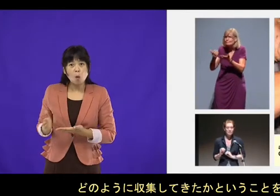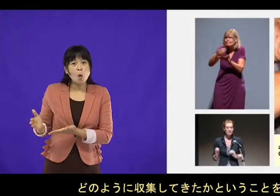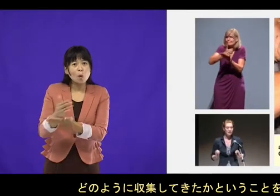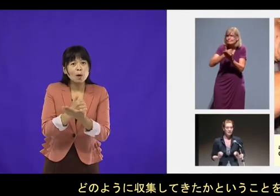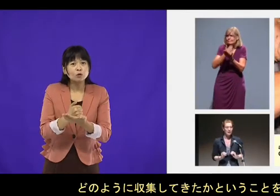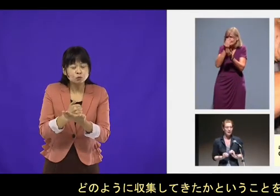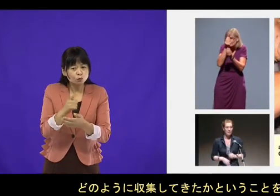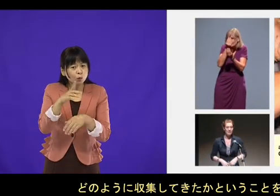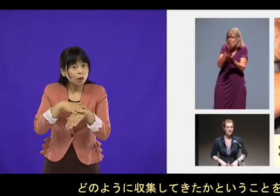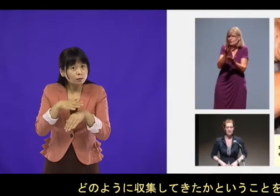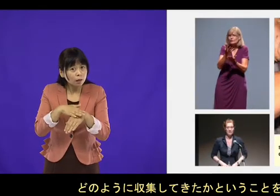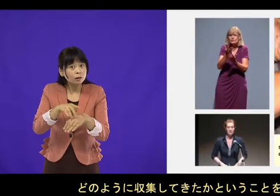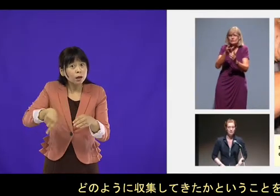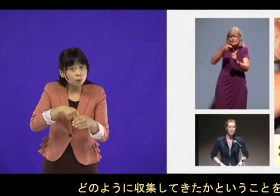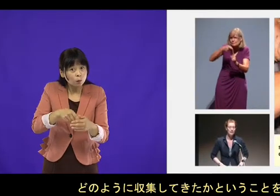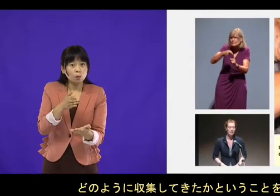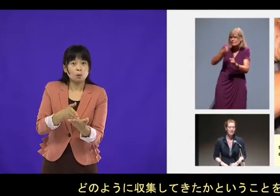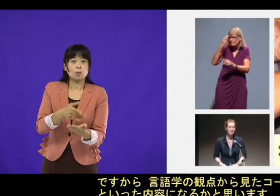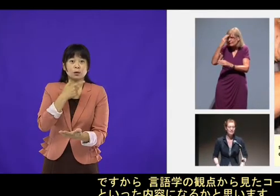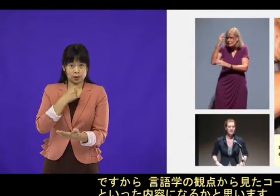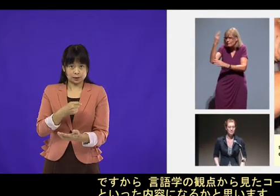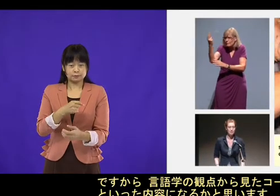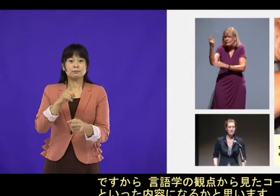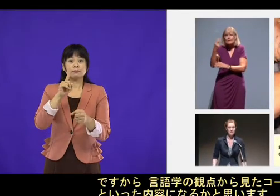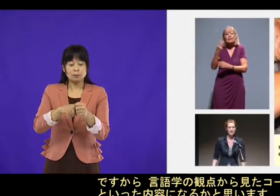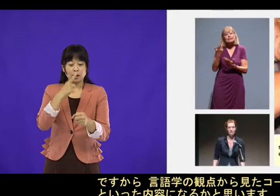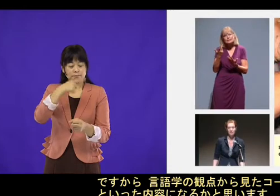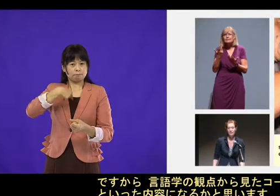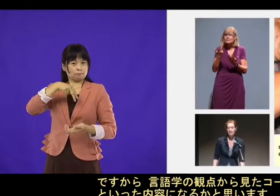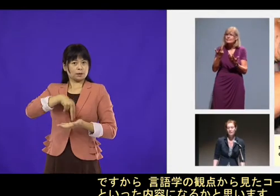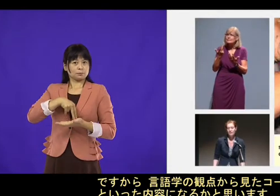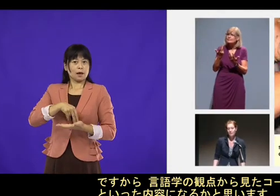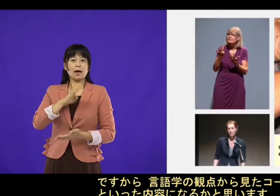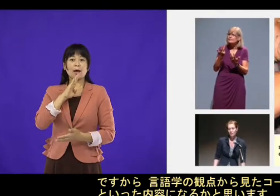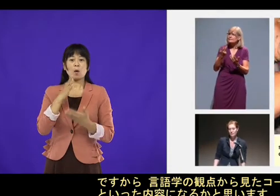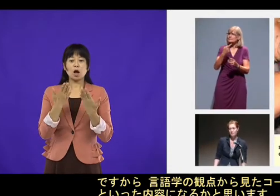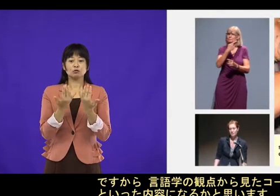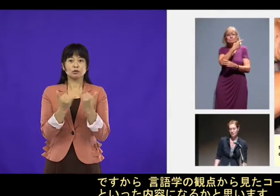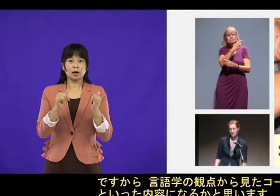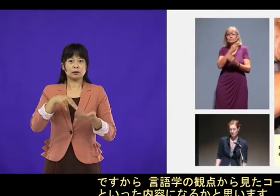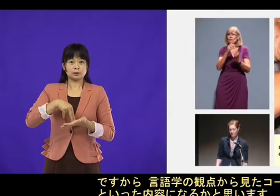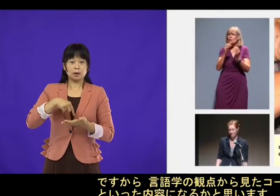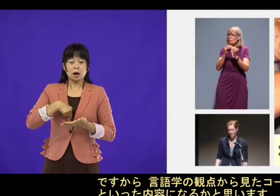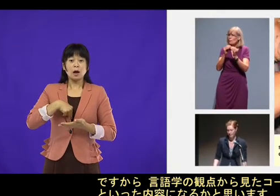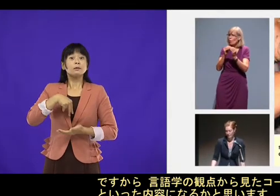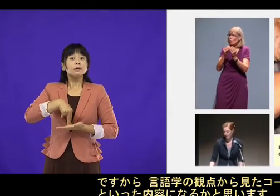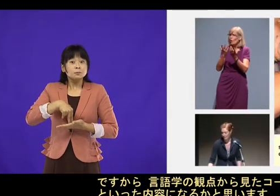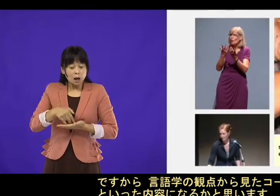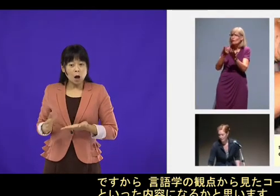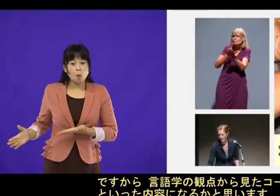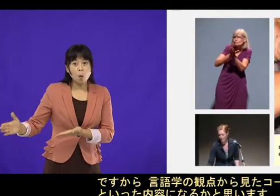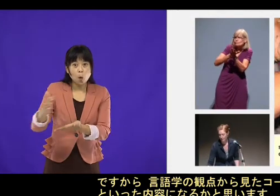address specific hypotheses. So it's more like a linguistic perspective on corpus construction.